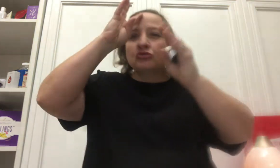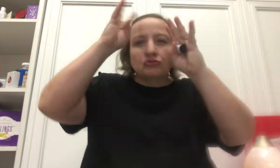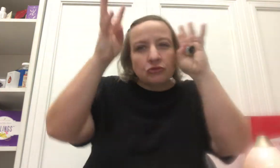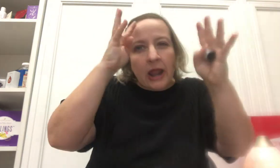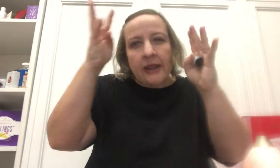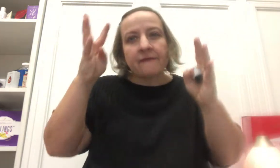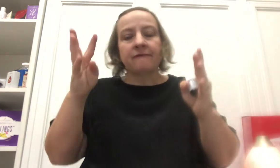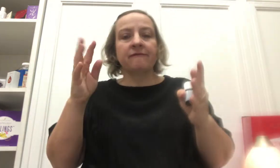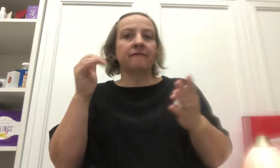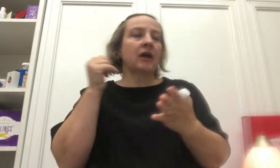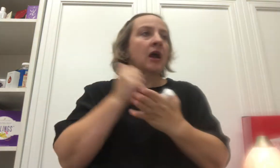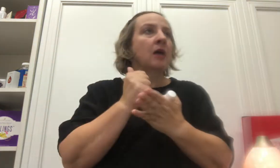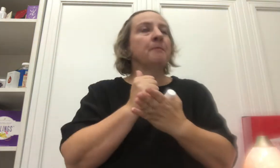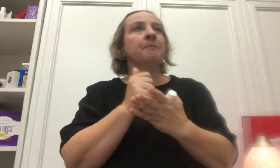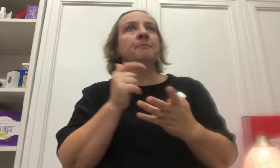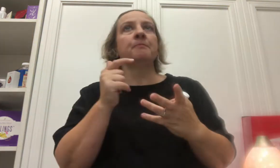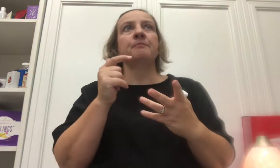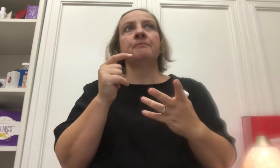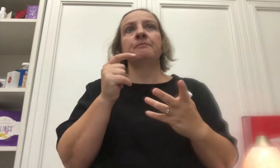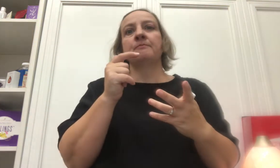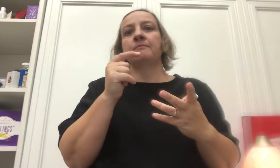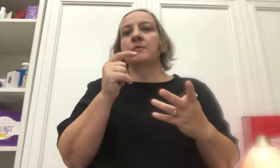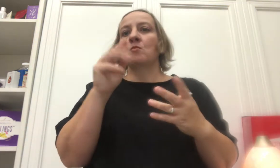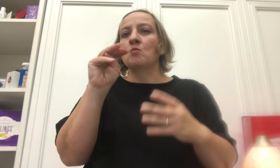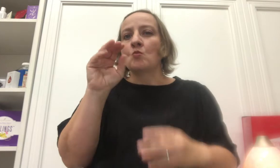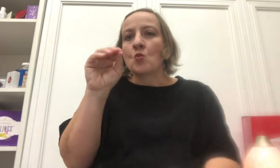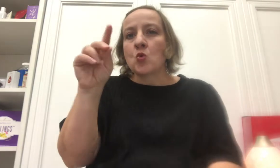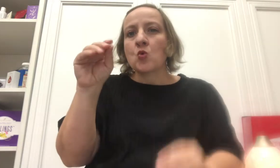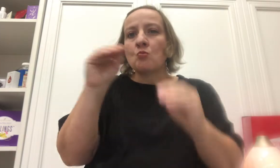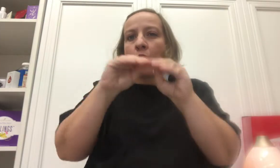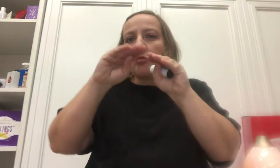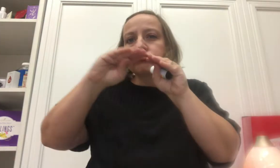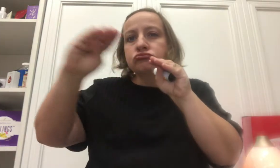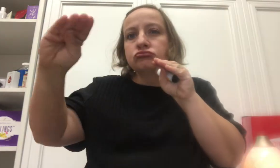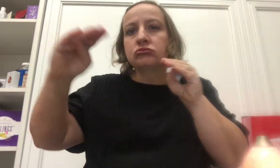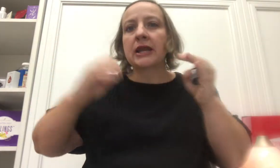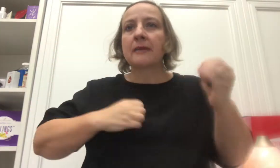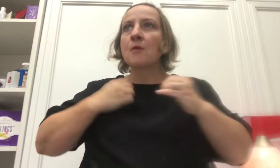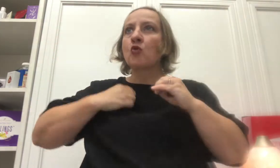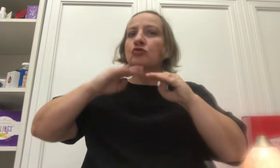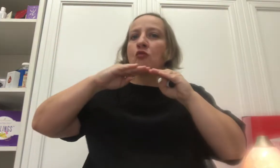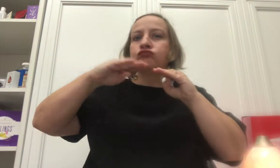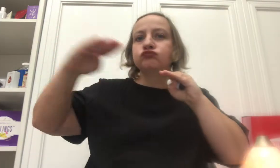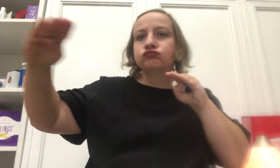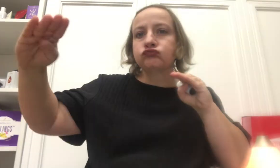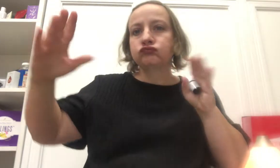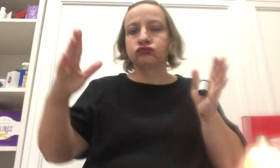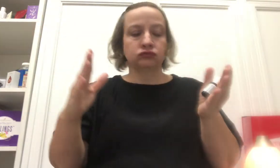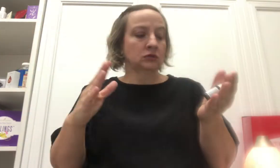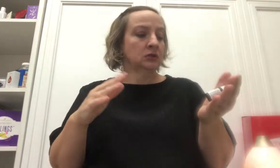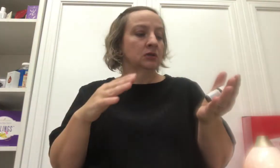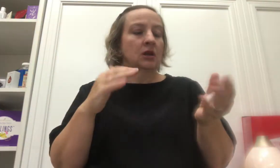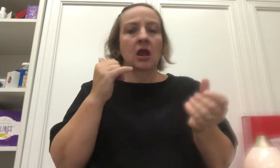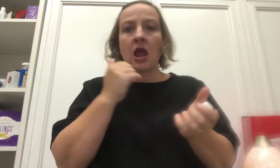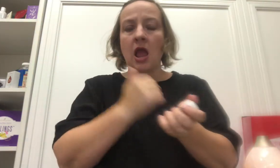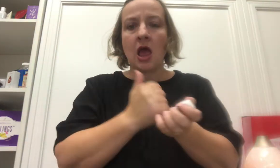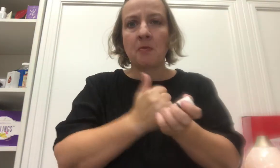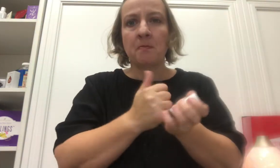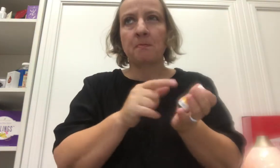This one is awesome. It's helpful for creative juices. It's also helpful for stabilizing emotions.